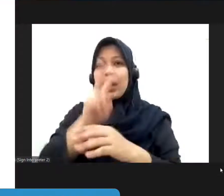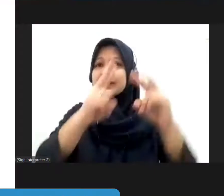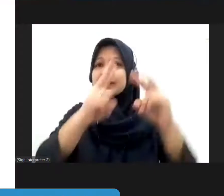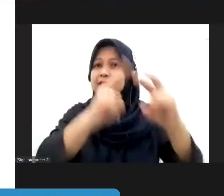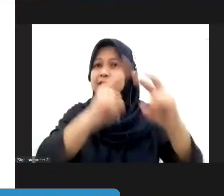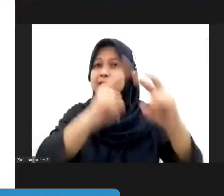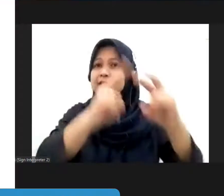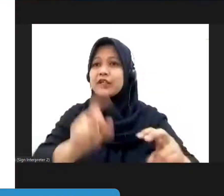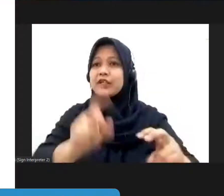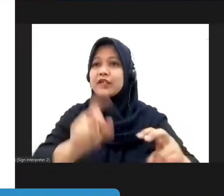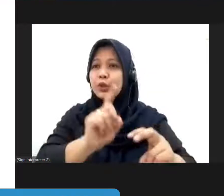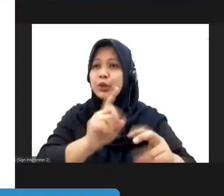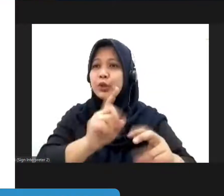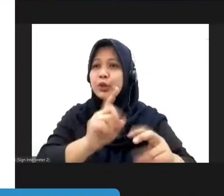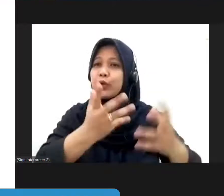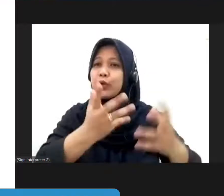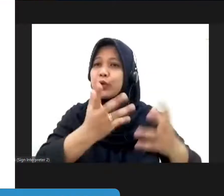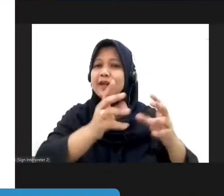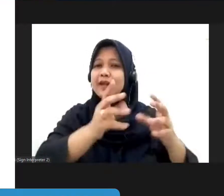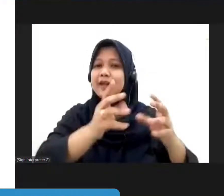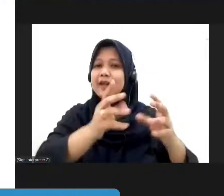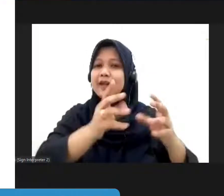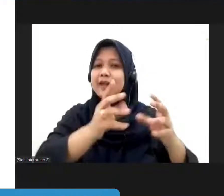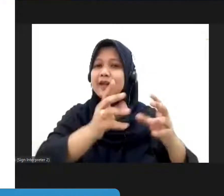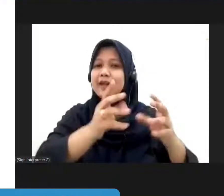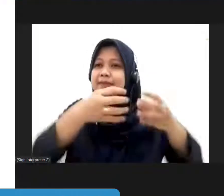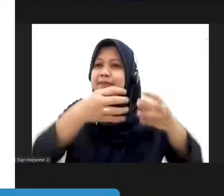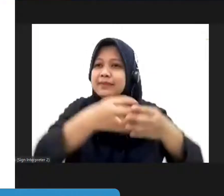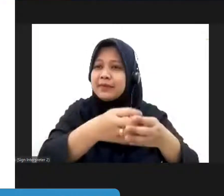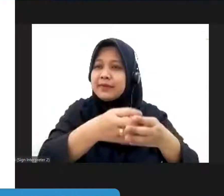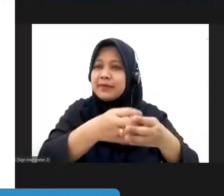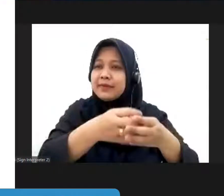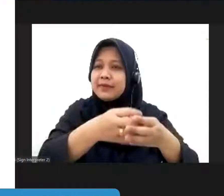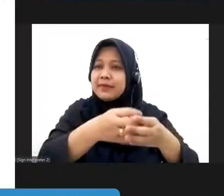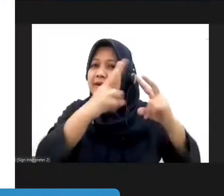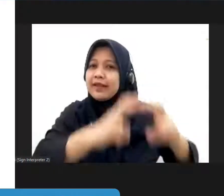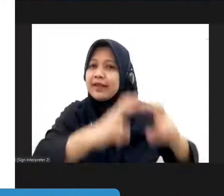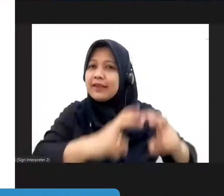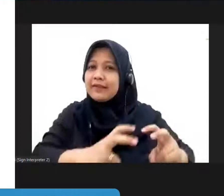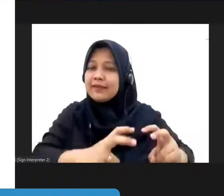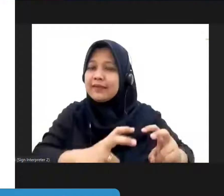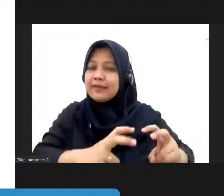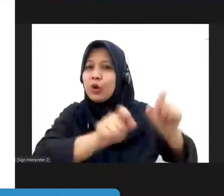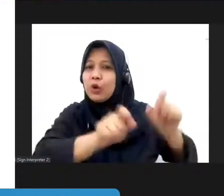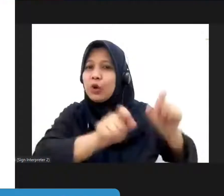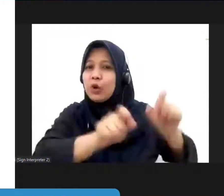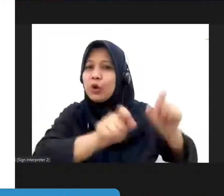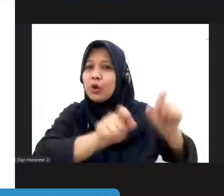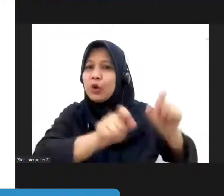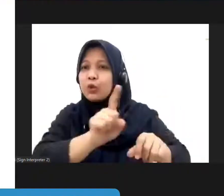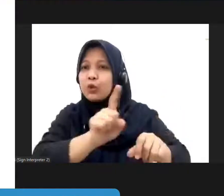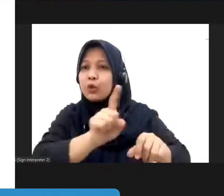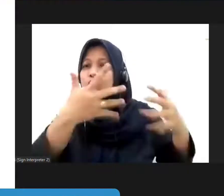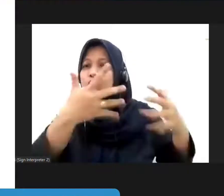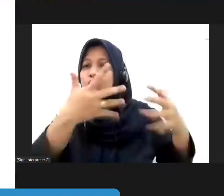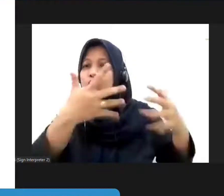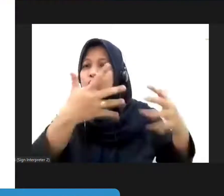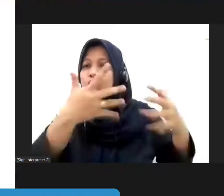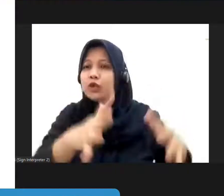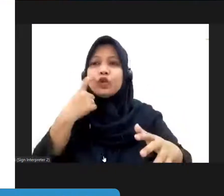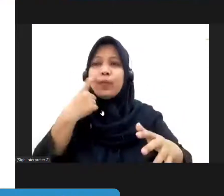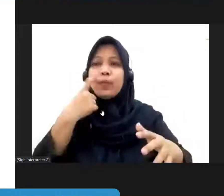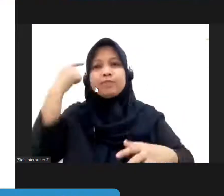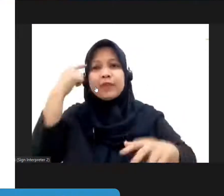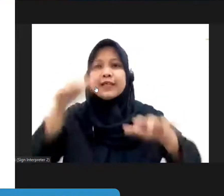organization at that level, but we need to really identify such players and then try to build strategies to